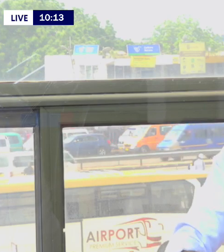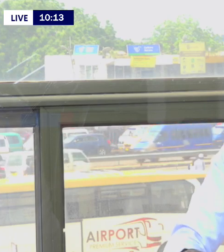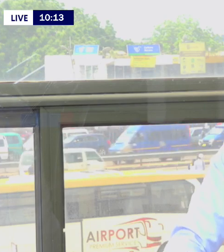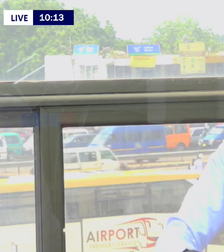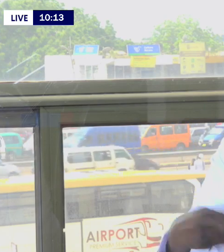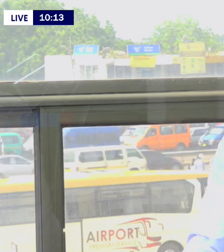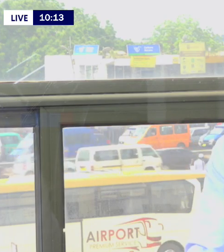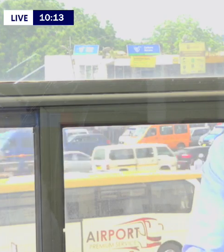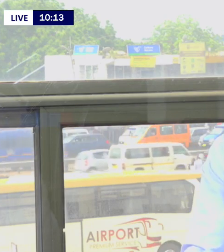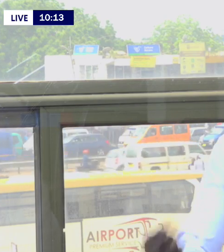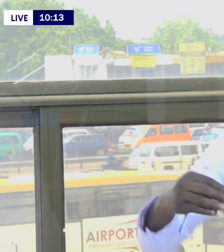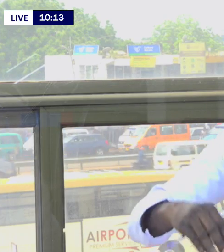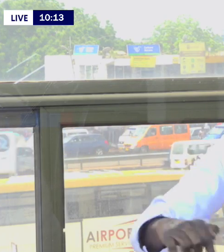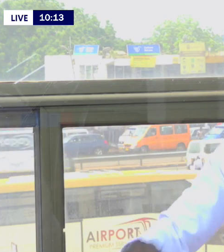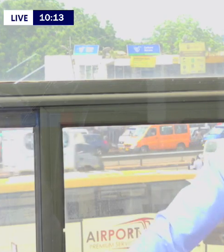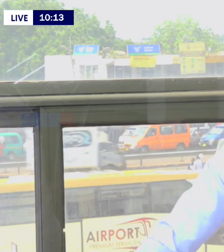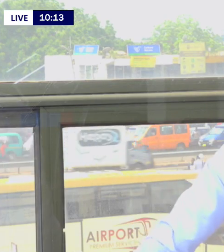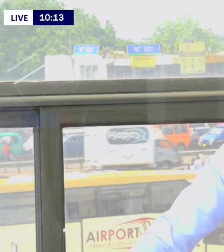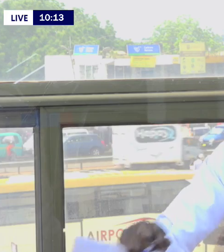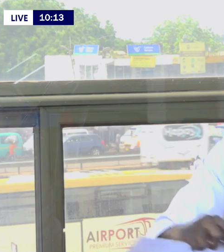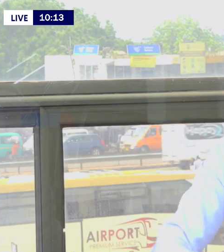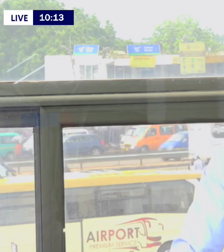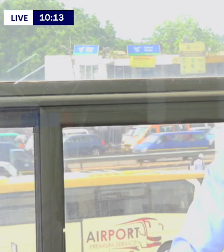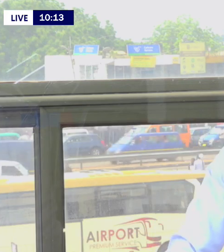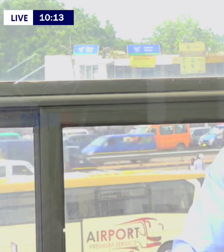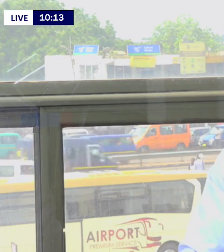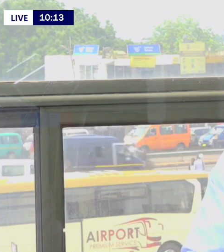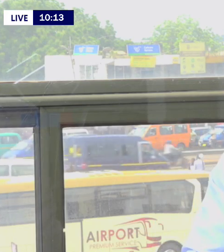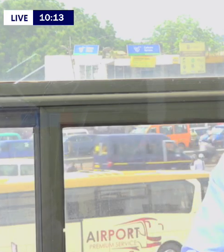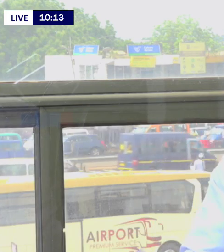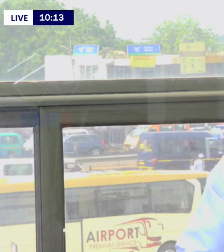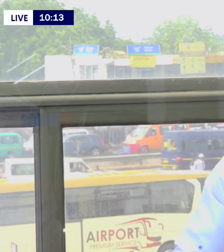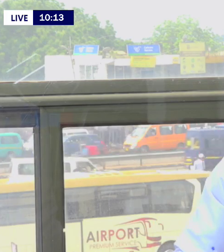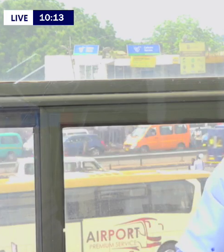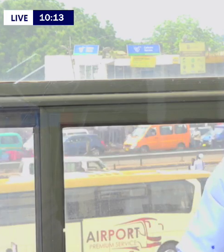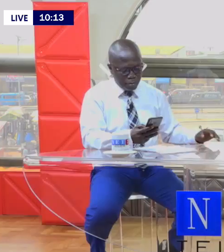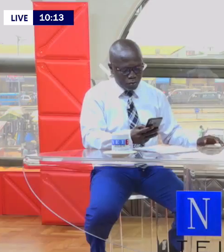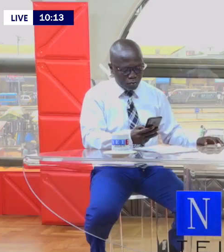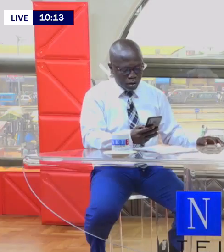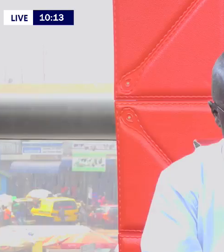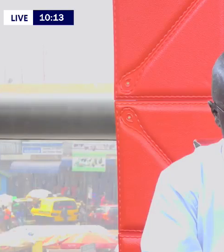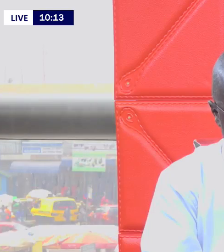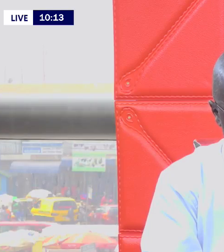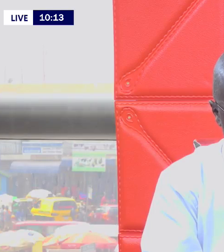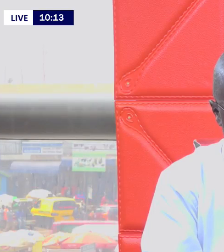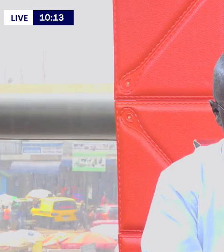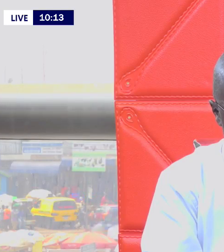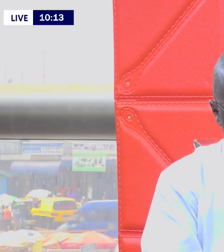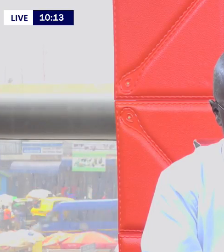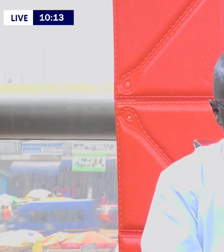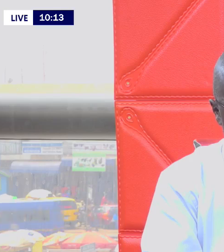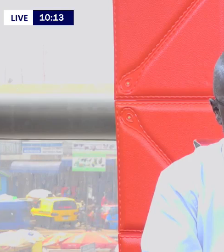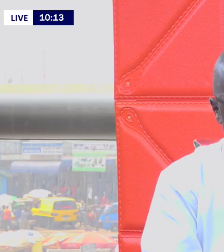na nkasa no ensem wo ho me dan se mami en kind messages kakra na mesan aba so na wato aso e